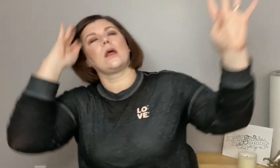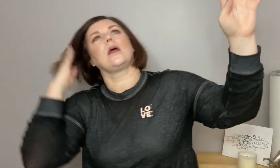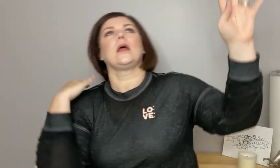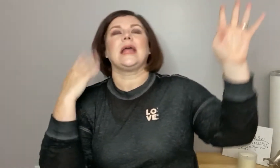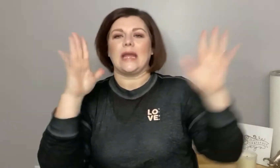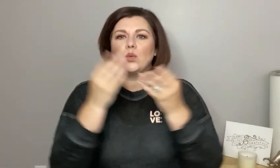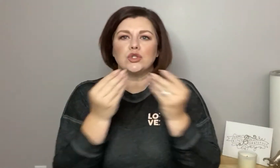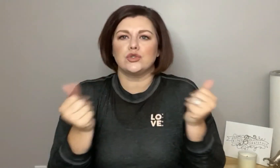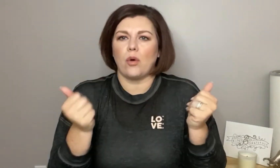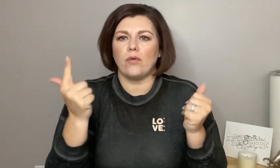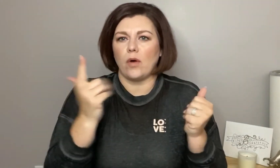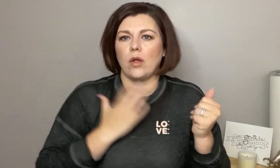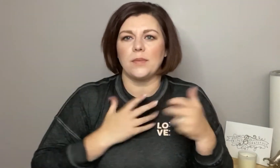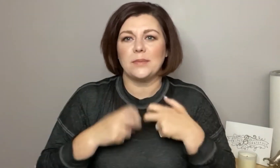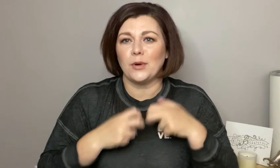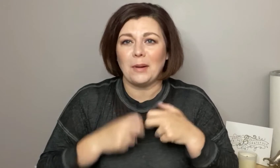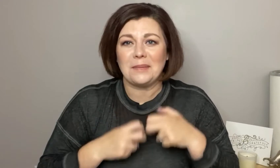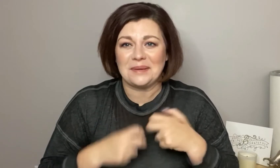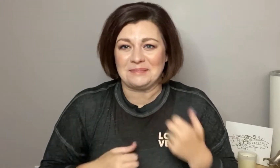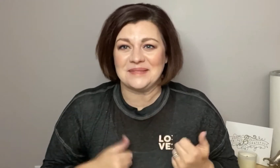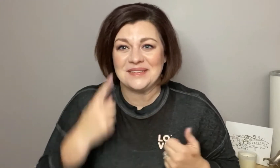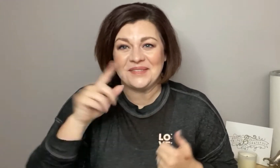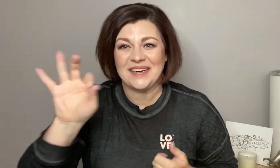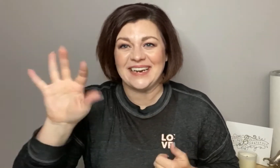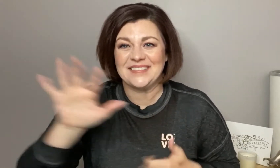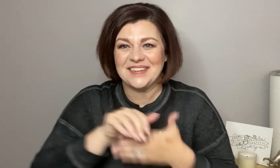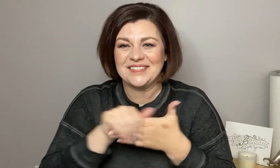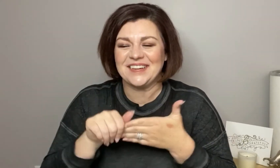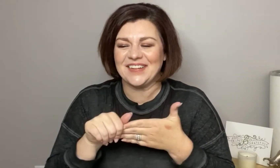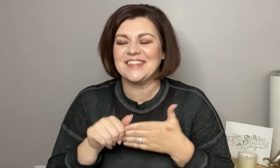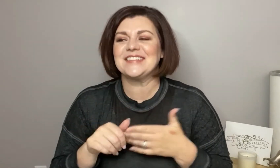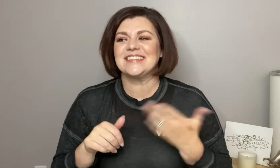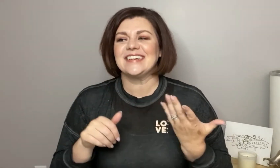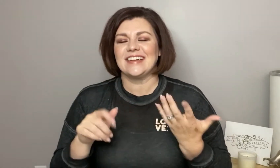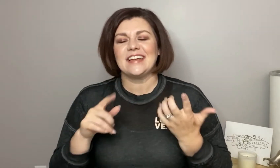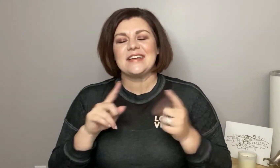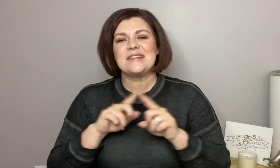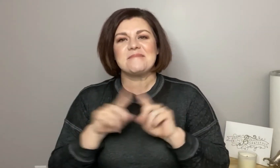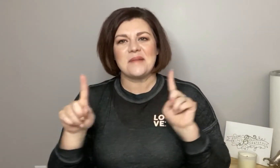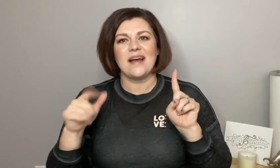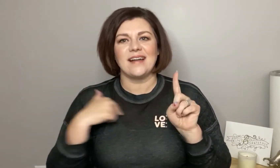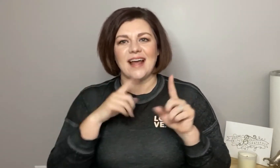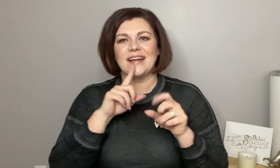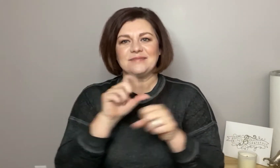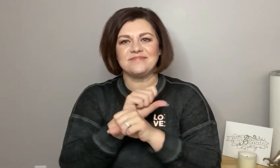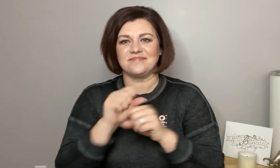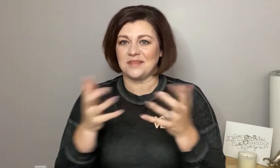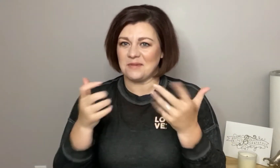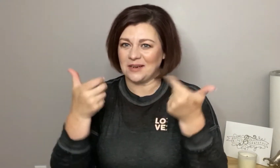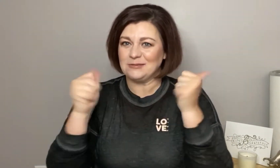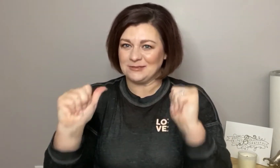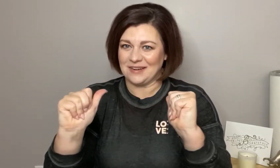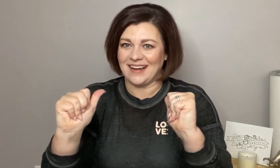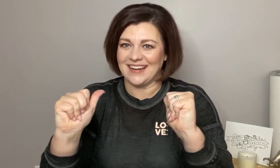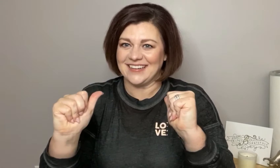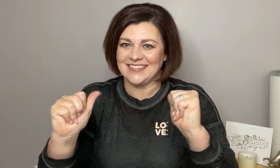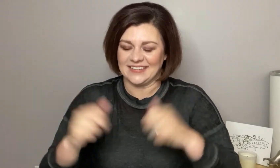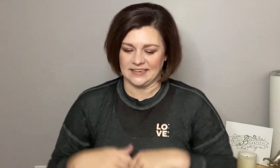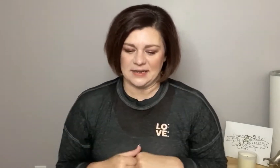My skin will be perfect, and it would solve all my problems for $95, right? I really, really want to try it